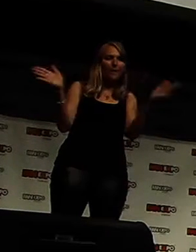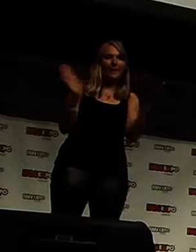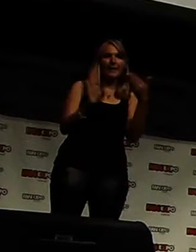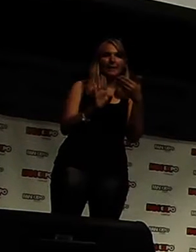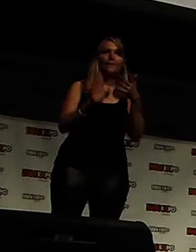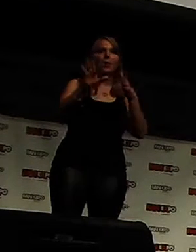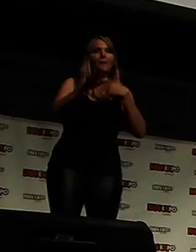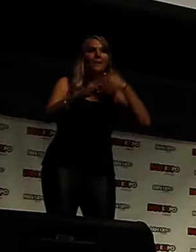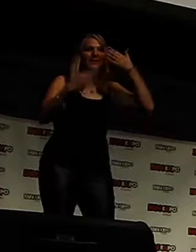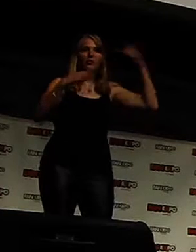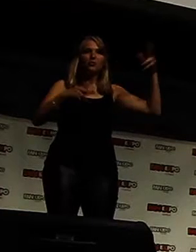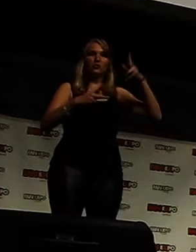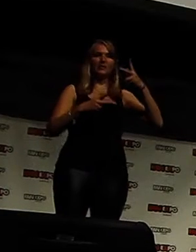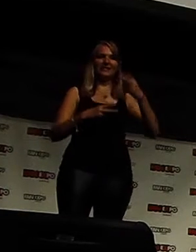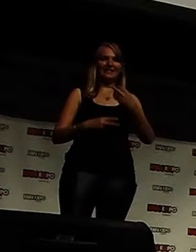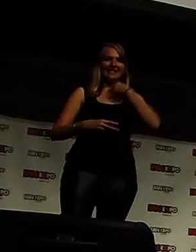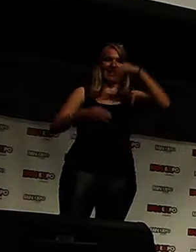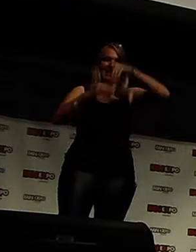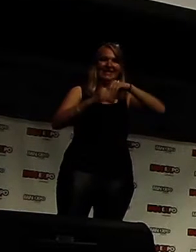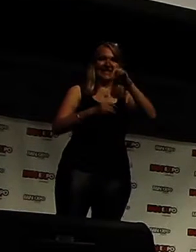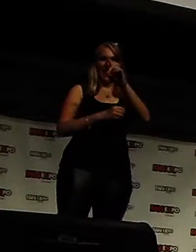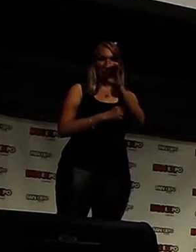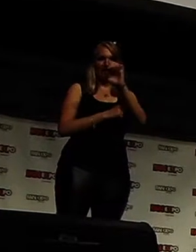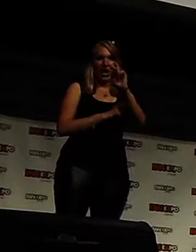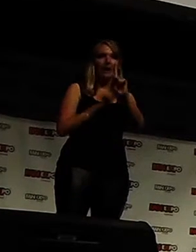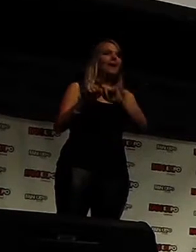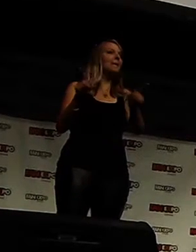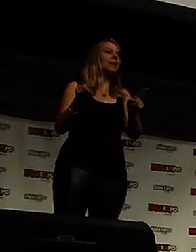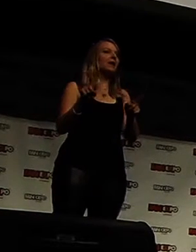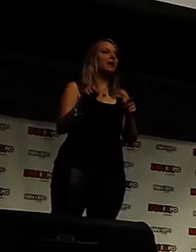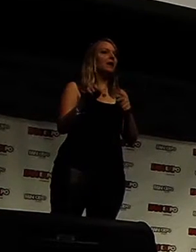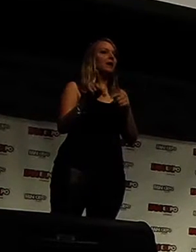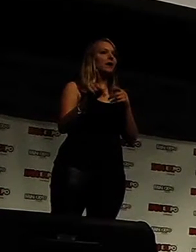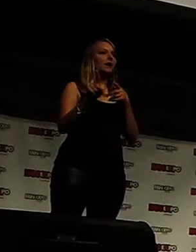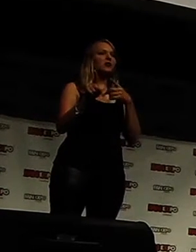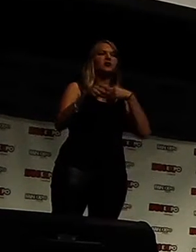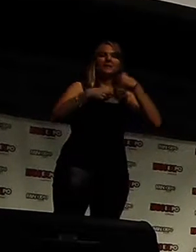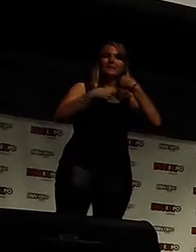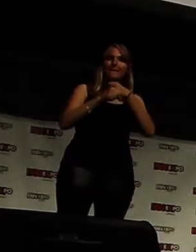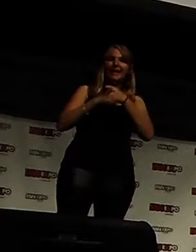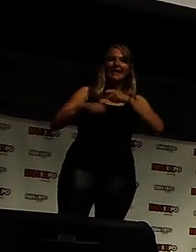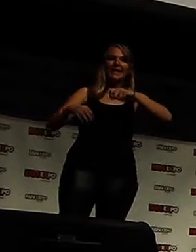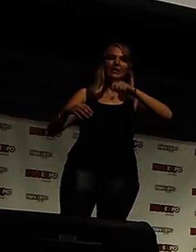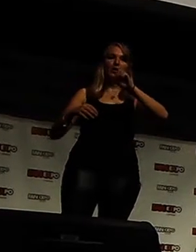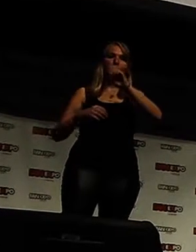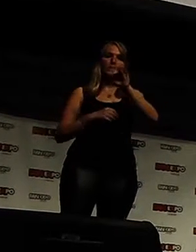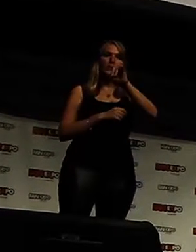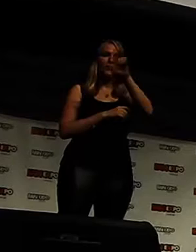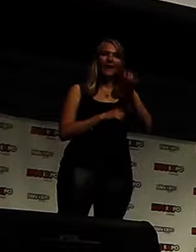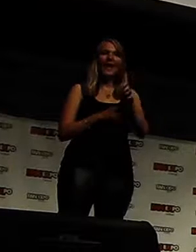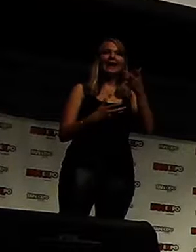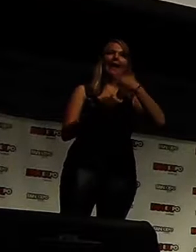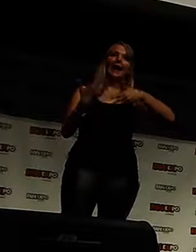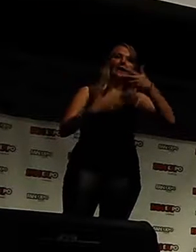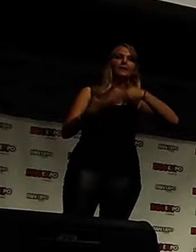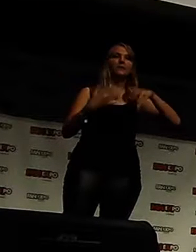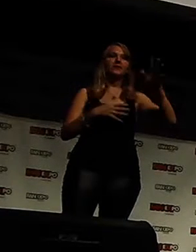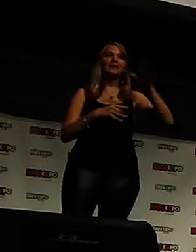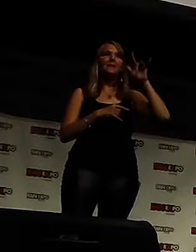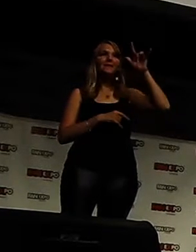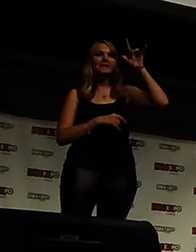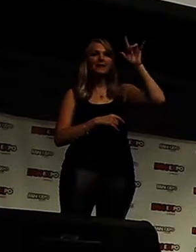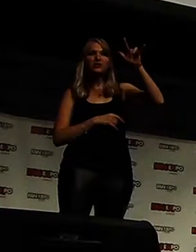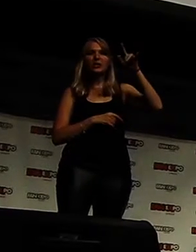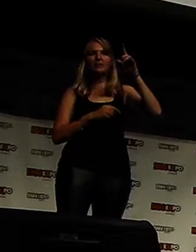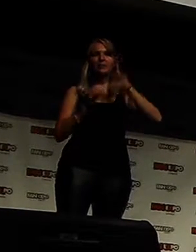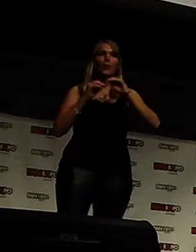she was trapped inside the Dalek, just listening to opera music, making souffles, hanging out by herself on her own spaceship, kind of gone a little bit mad because she's had nobody else to